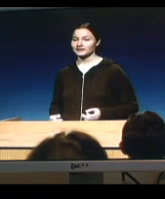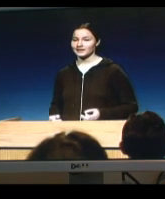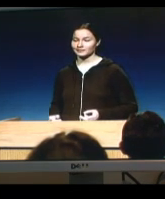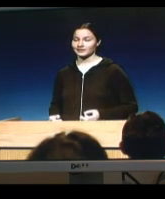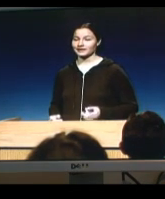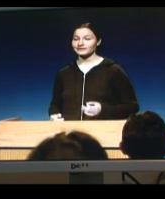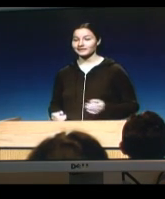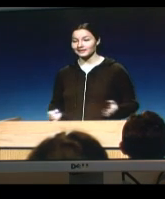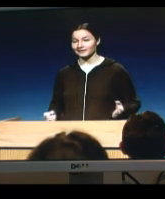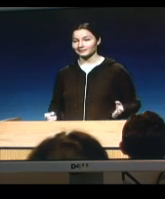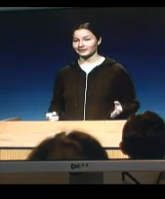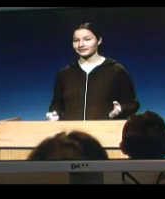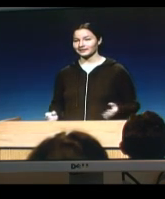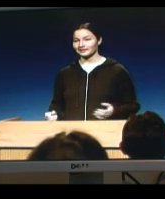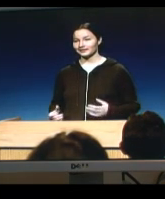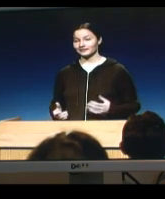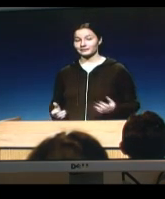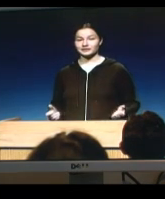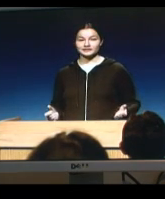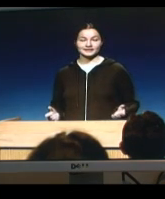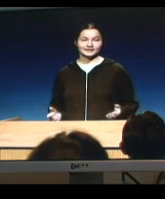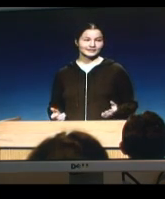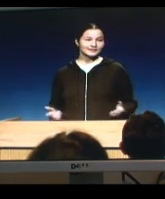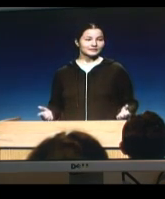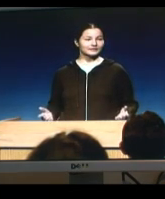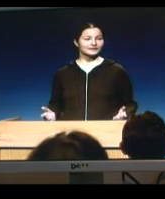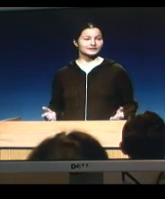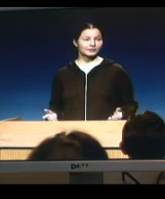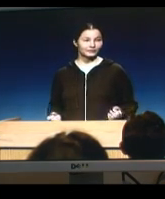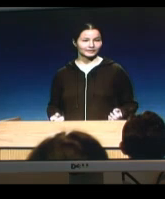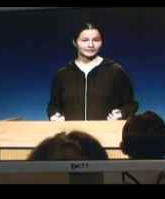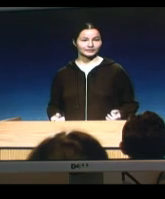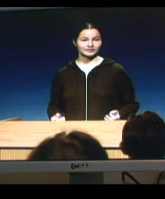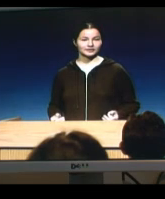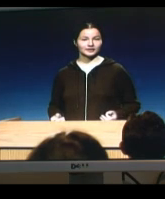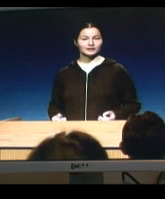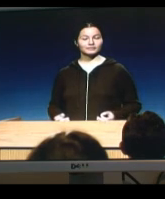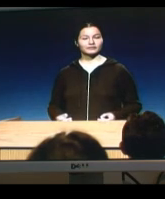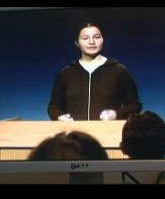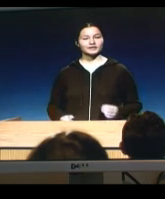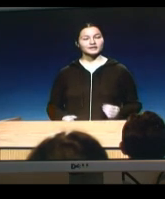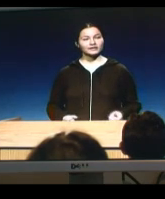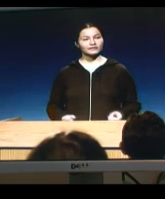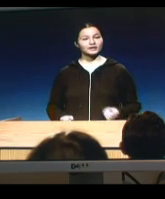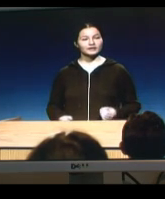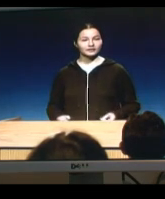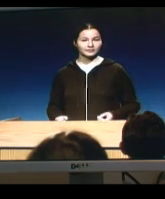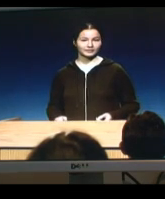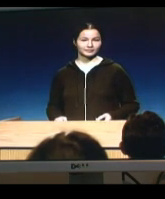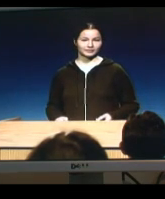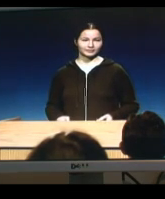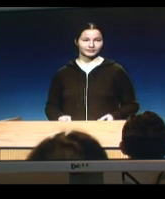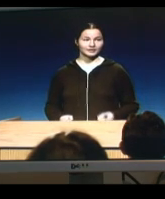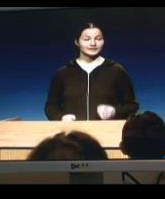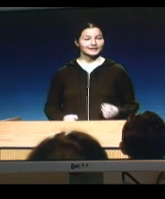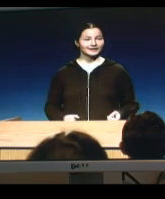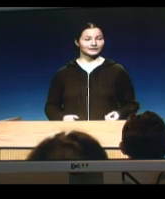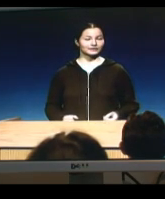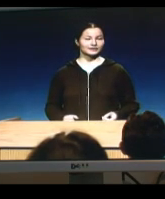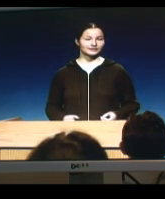time without even thinking about it. For most of us, it's a supplement to spoken language. But for many deaf and hearing impaired people, sign language isn't just